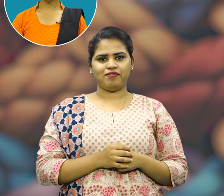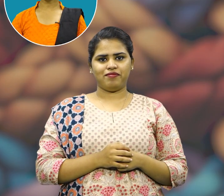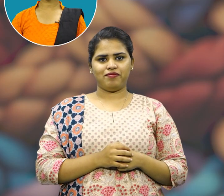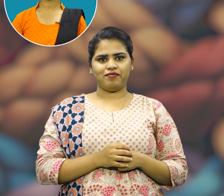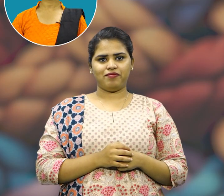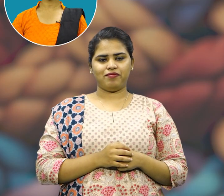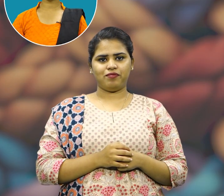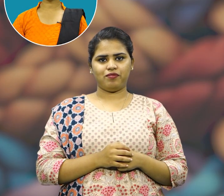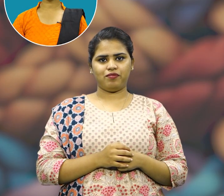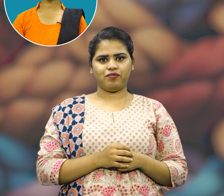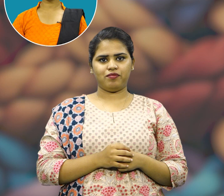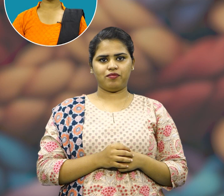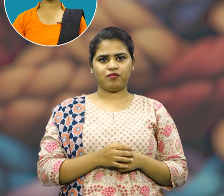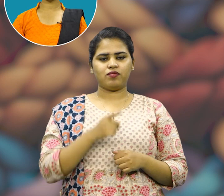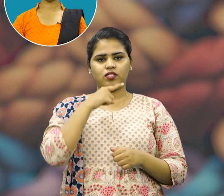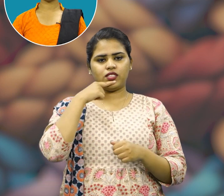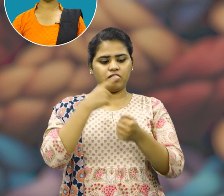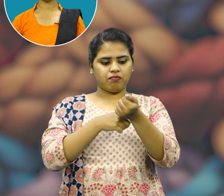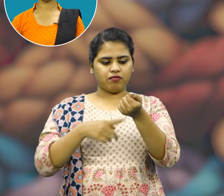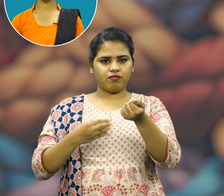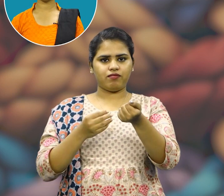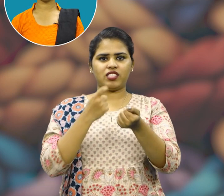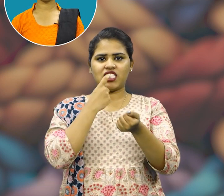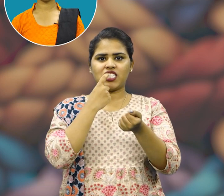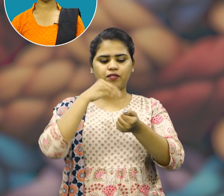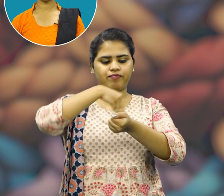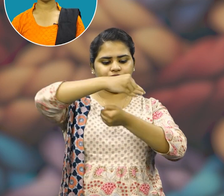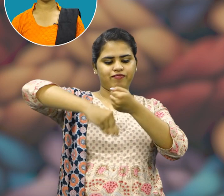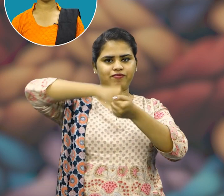and lint for dressing wounds.